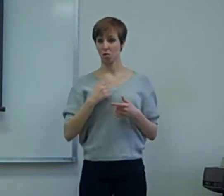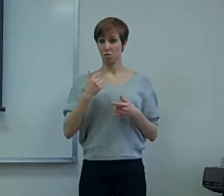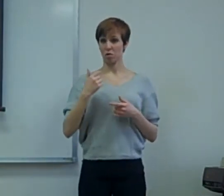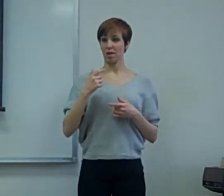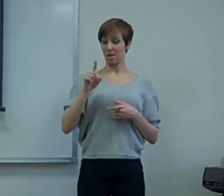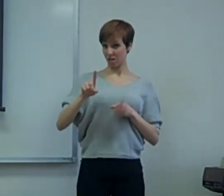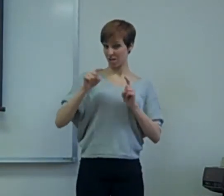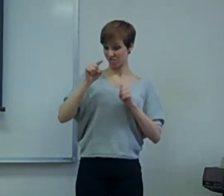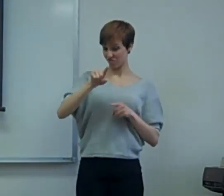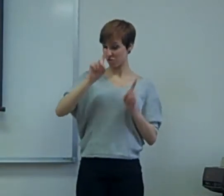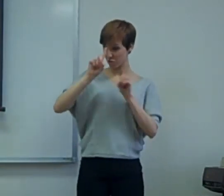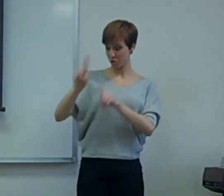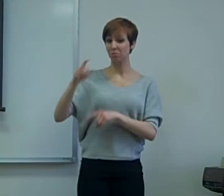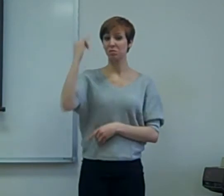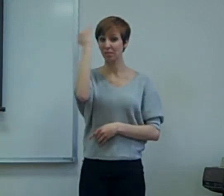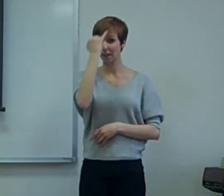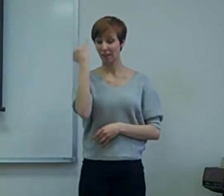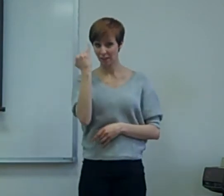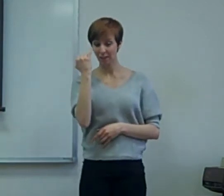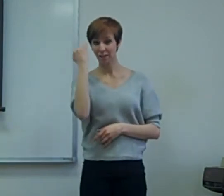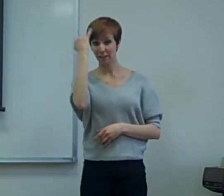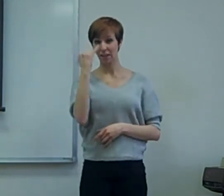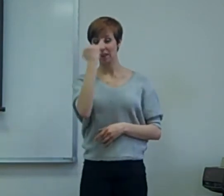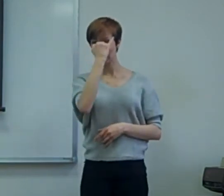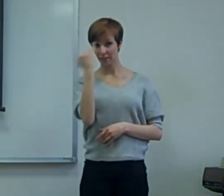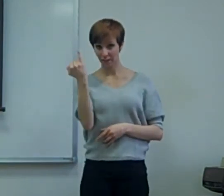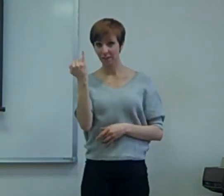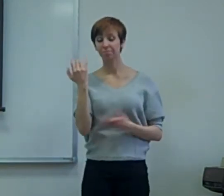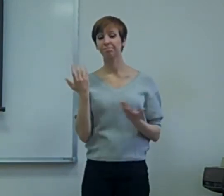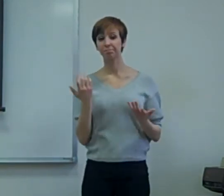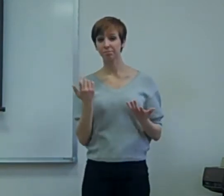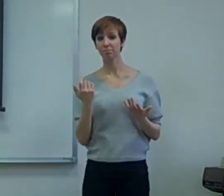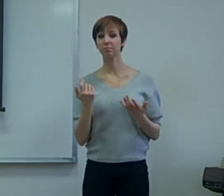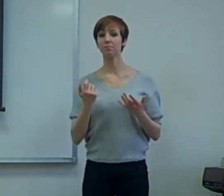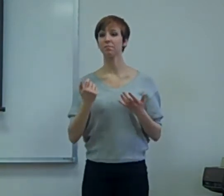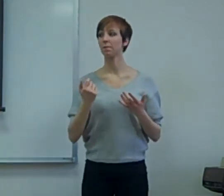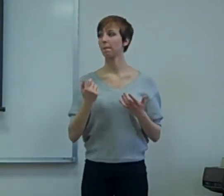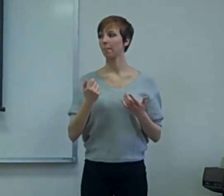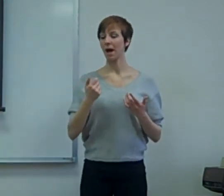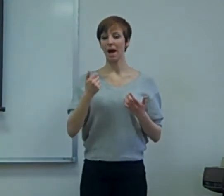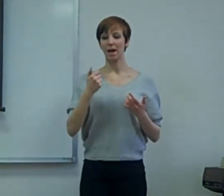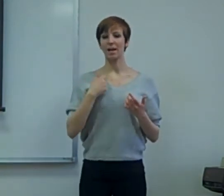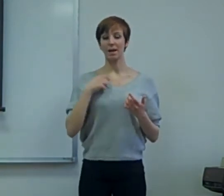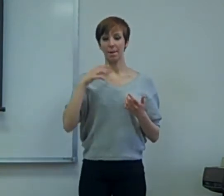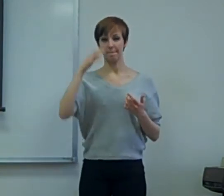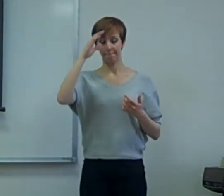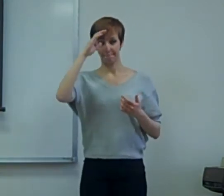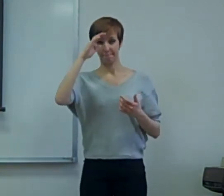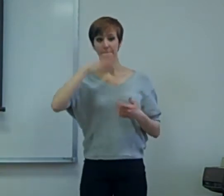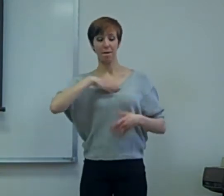we got to spread his ashes on the path where my grandparents met and walked in the early